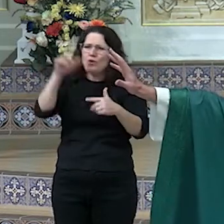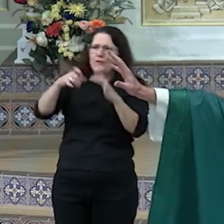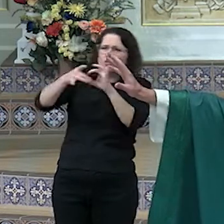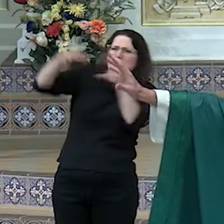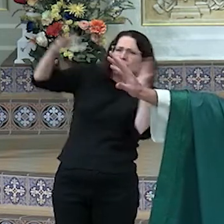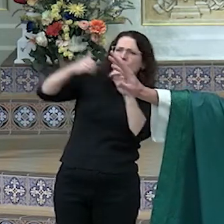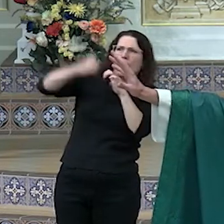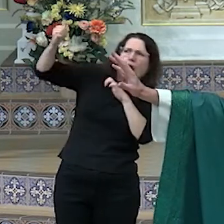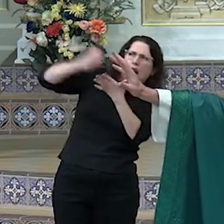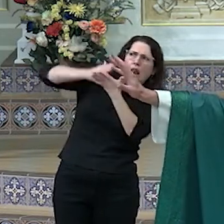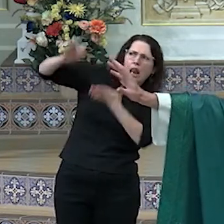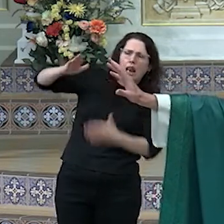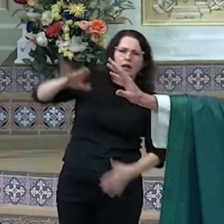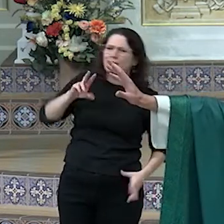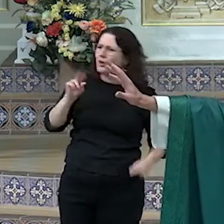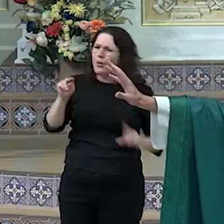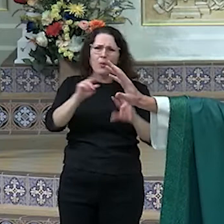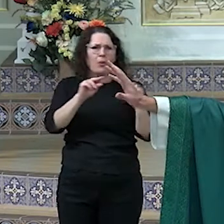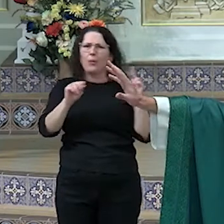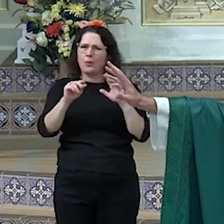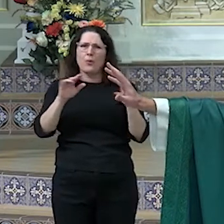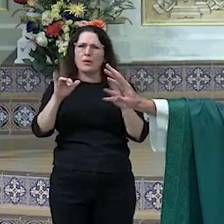separate from you,